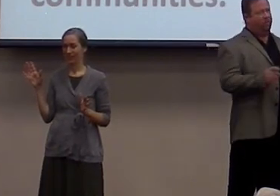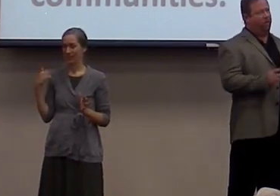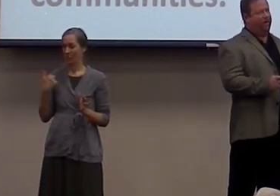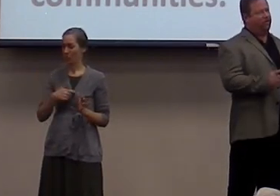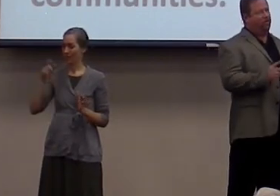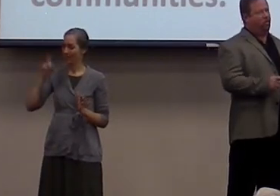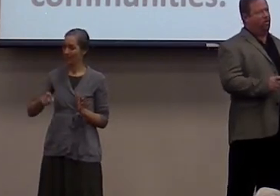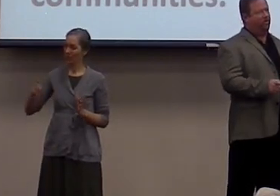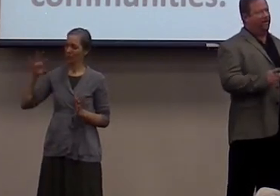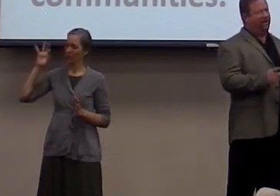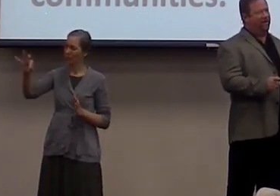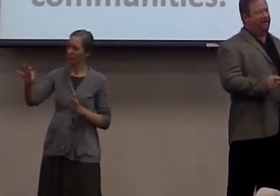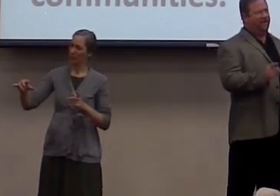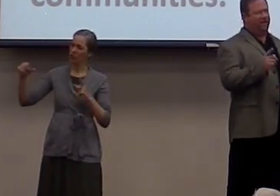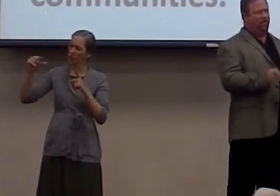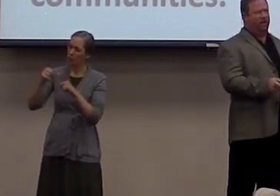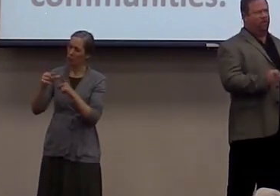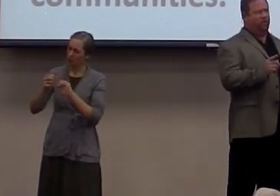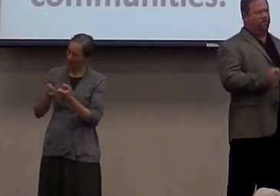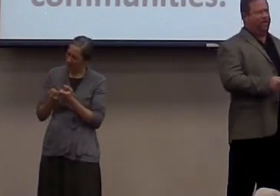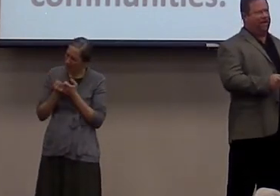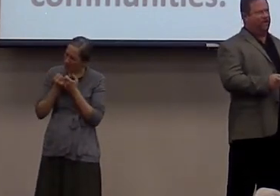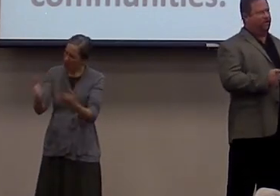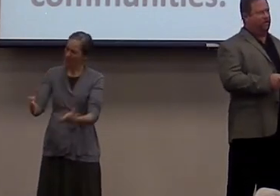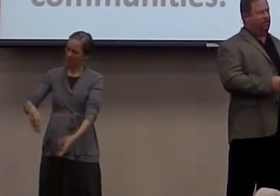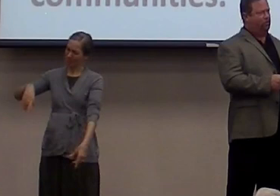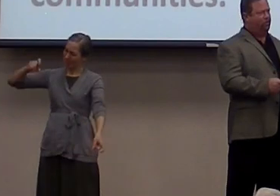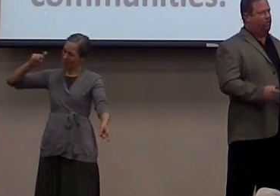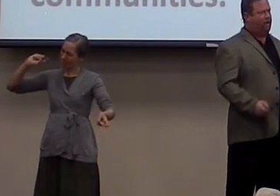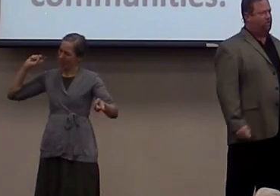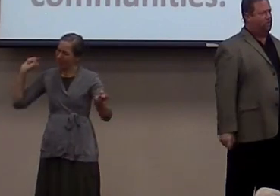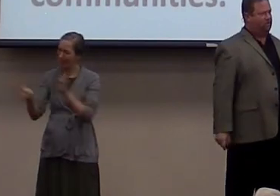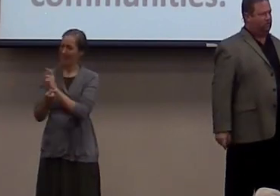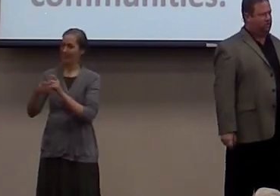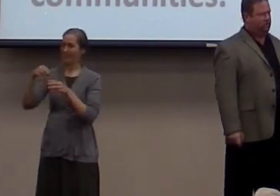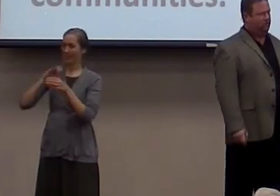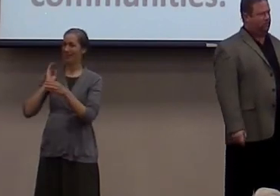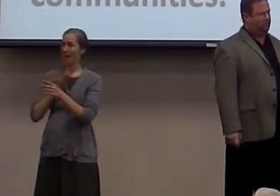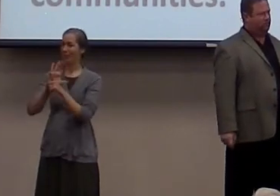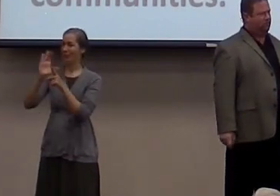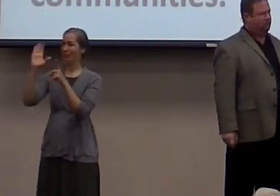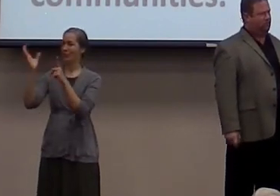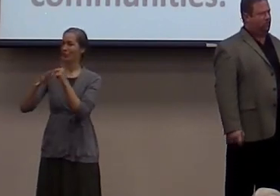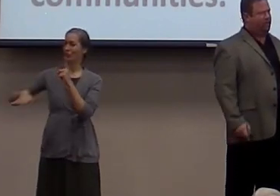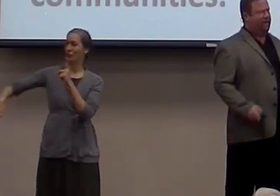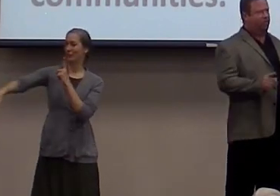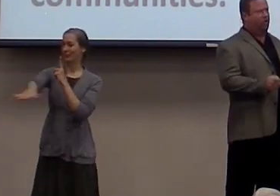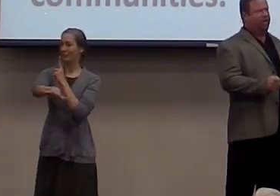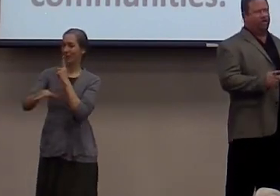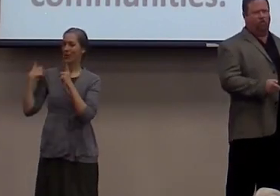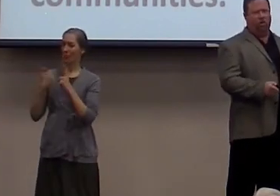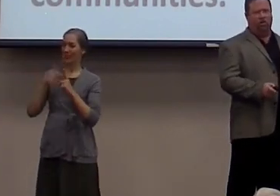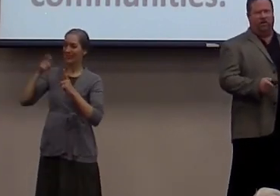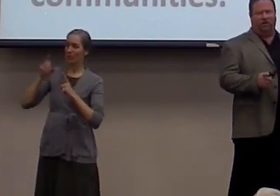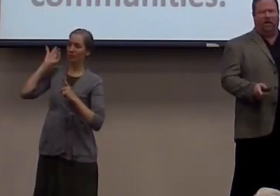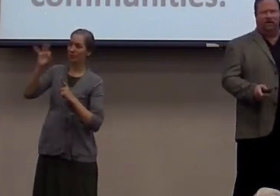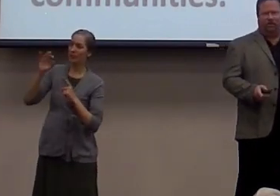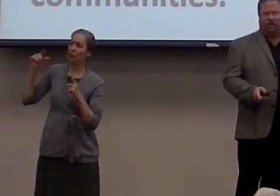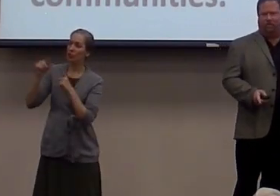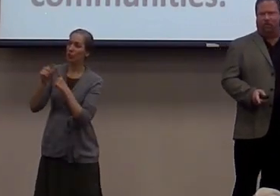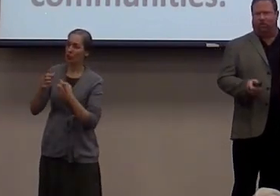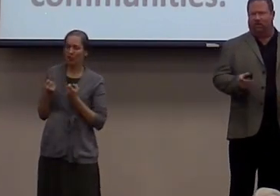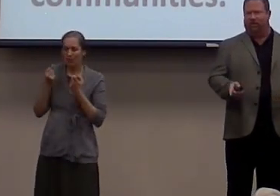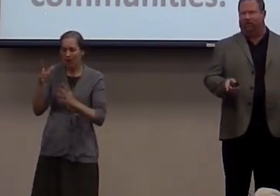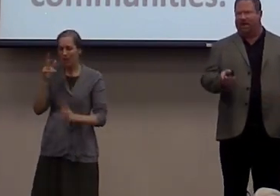We need to preach the Word that caused incredible change in the culture around us. We need to preach the Word that